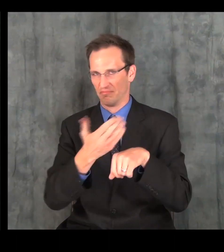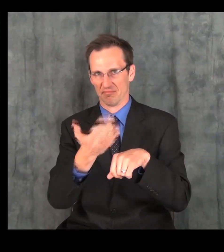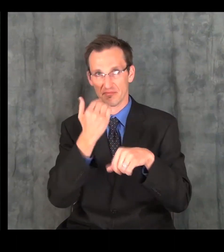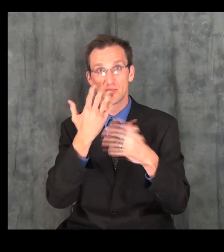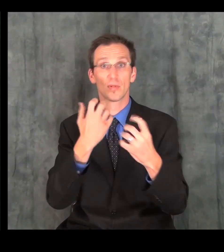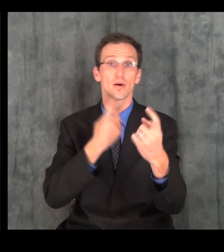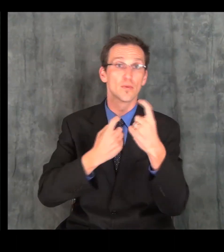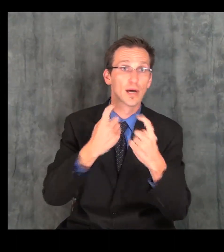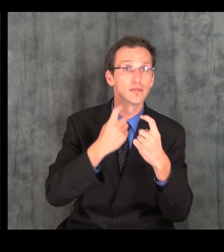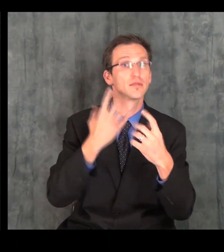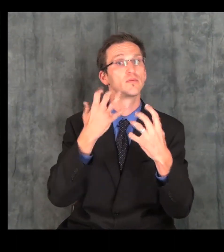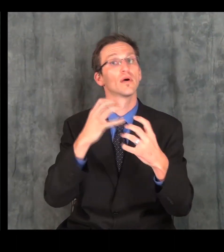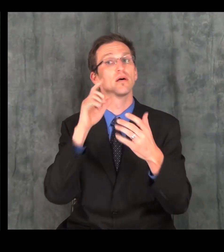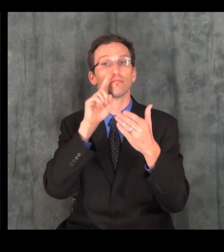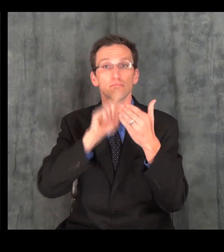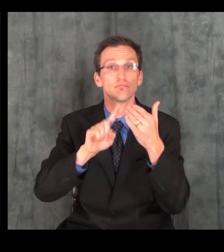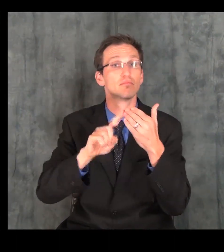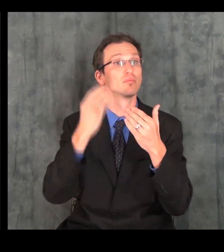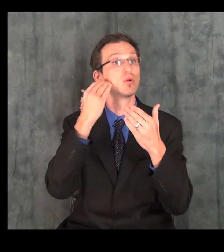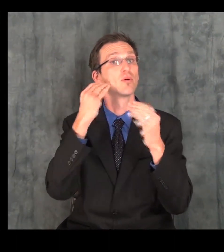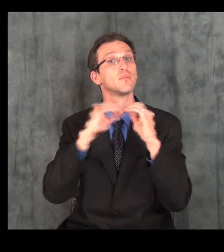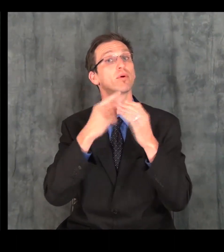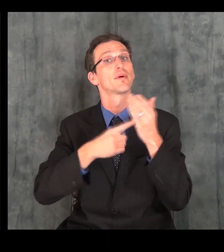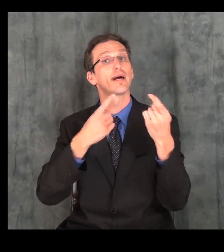or you'd like to know more about the study or anything else that's